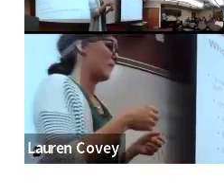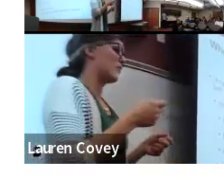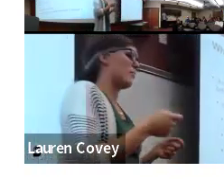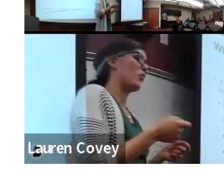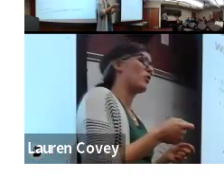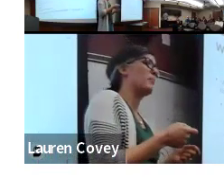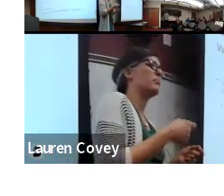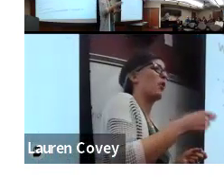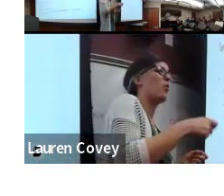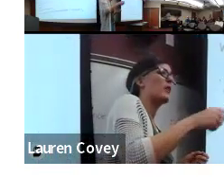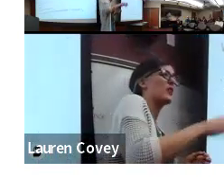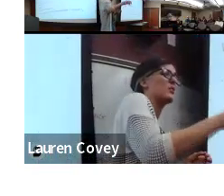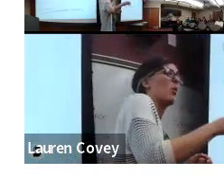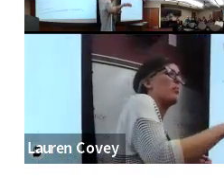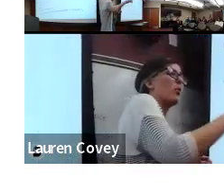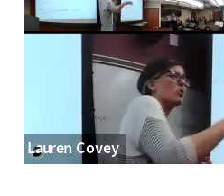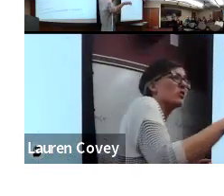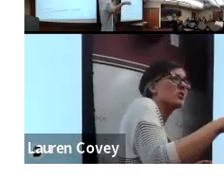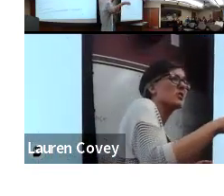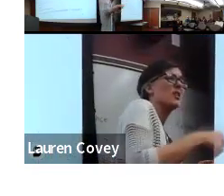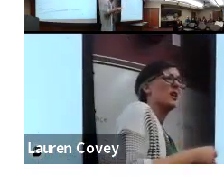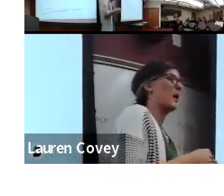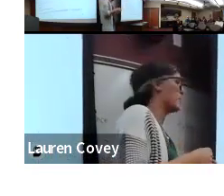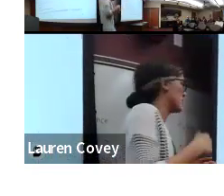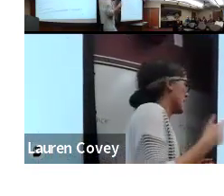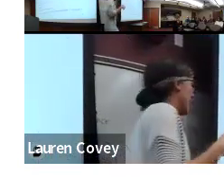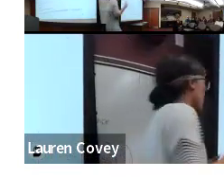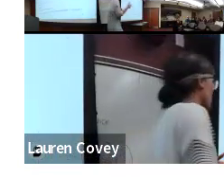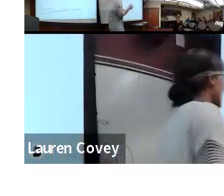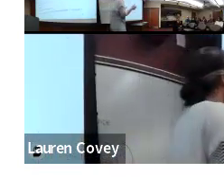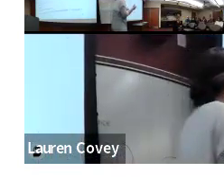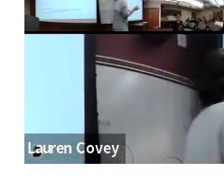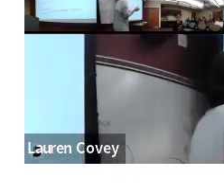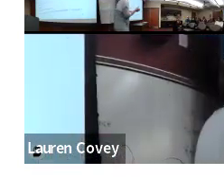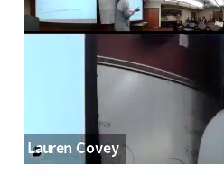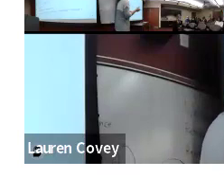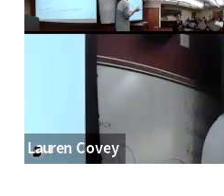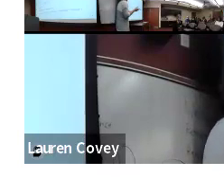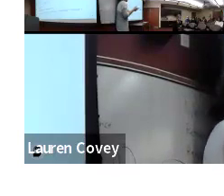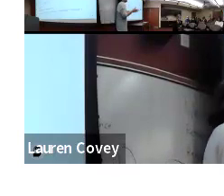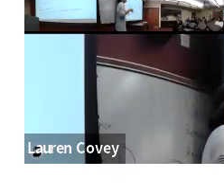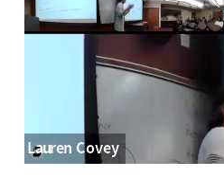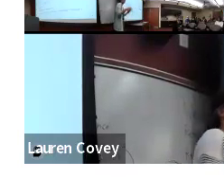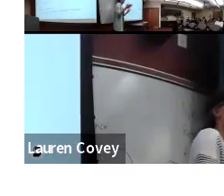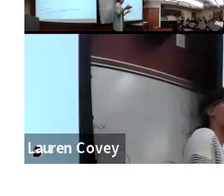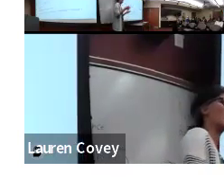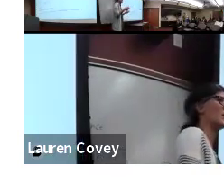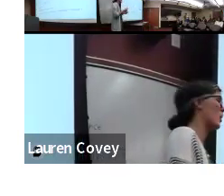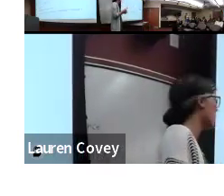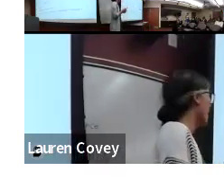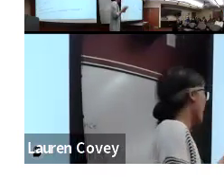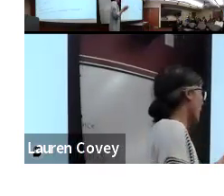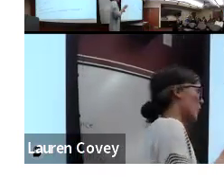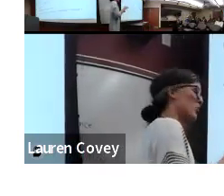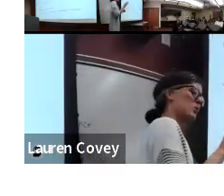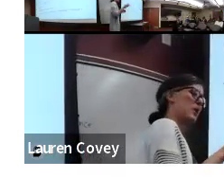learning the language from birth, but only in small portions, because that language isn't being spoken so much in the community. They're working on building